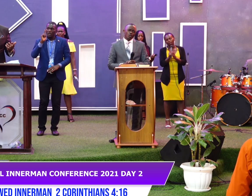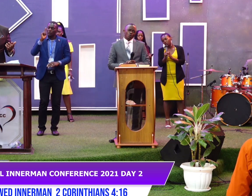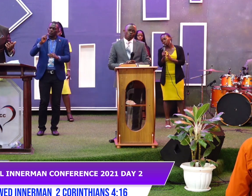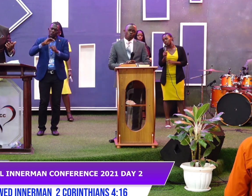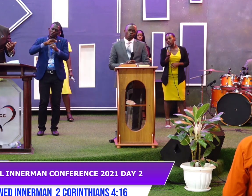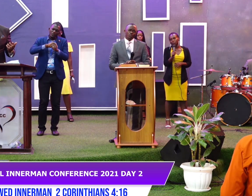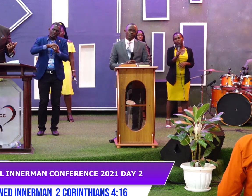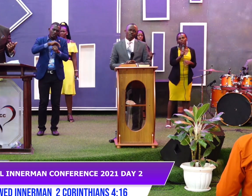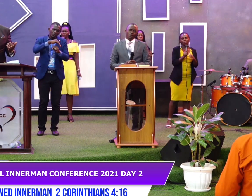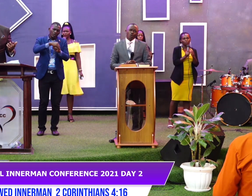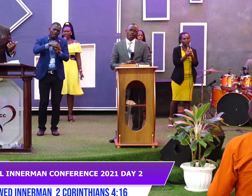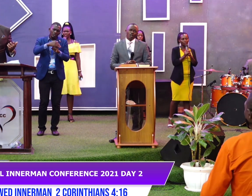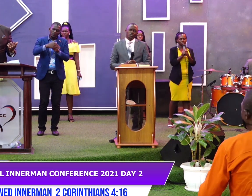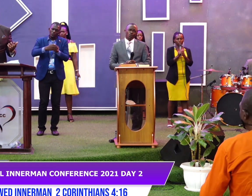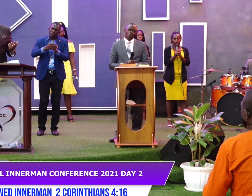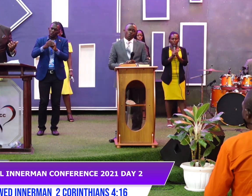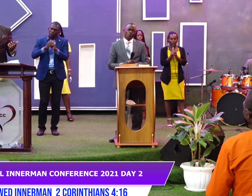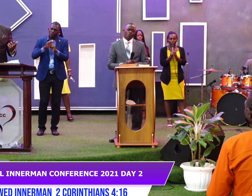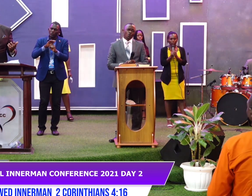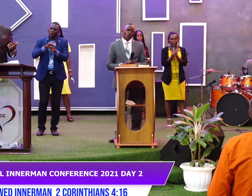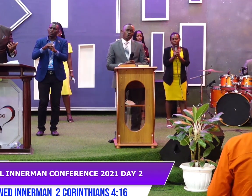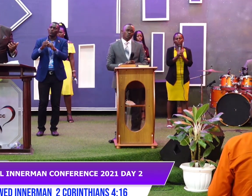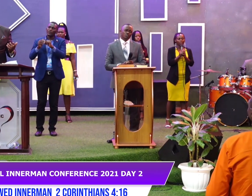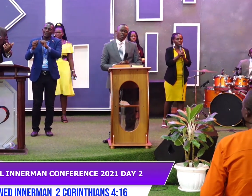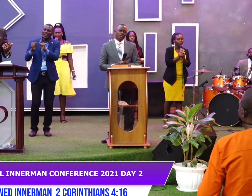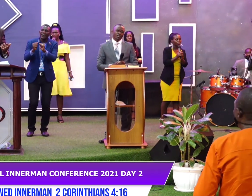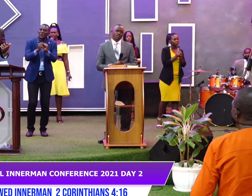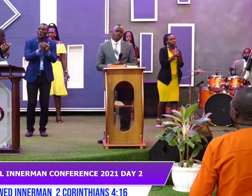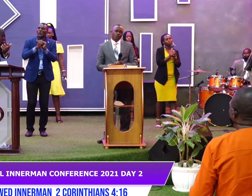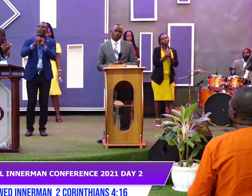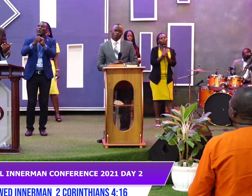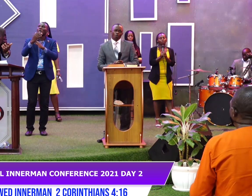sebo kuye wato.